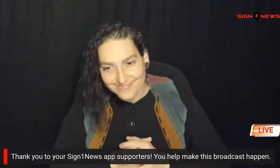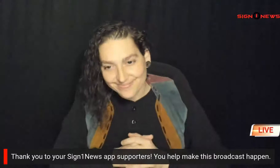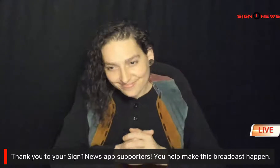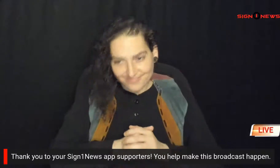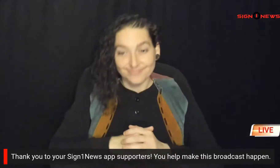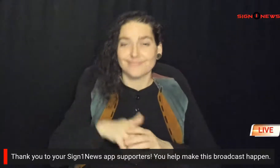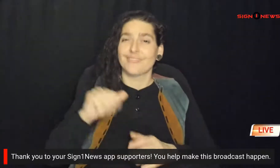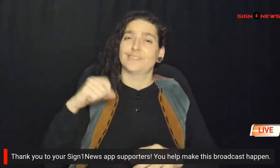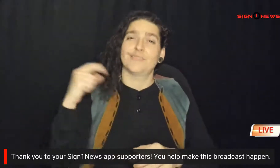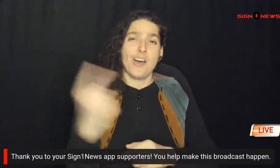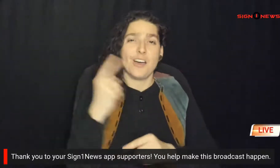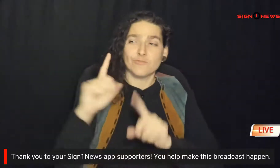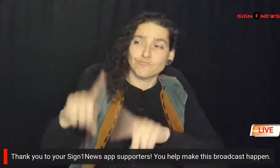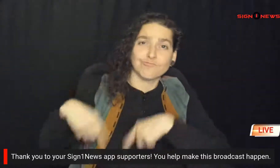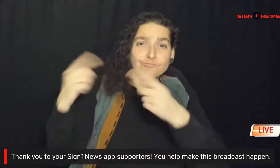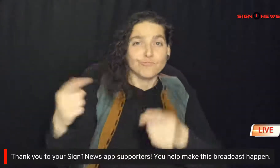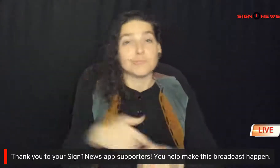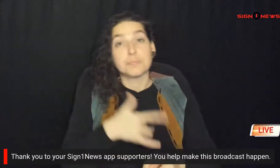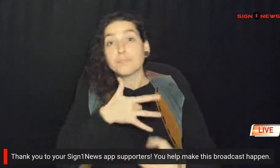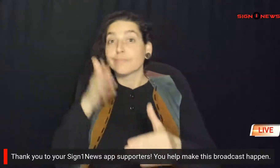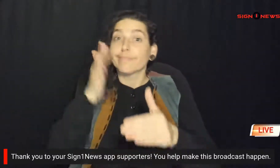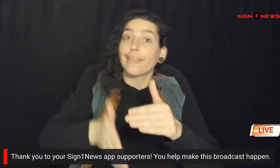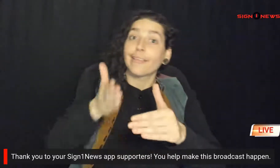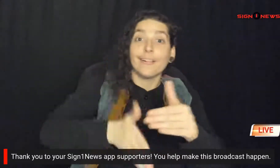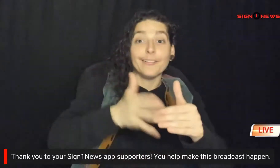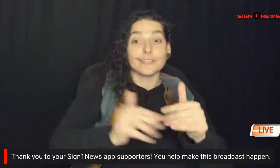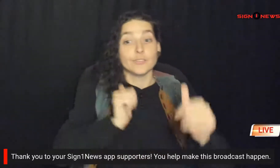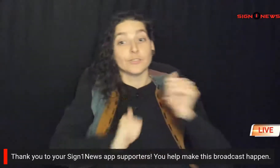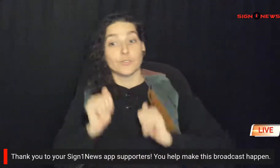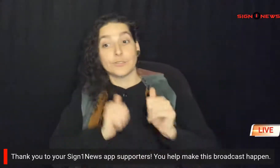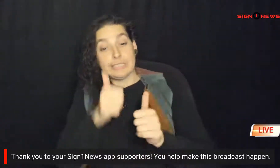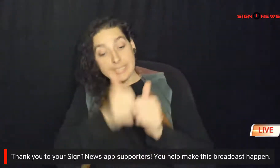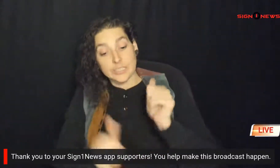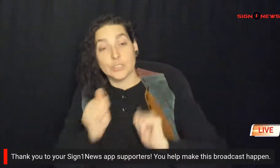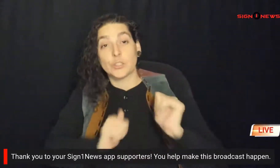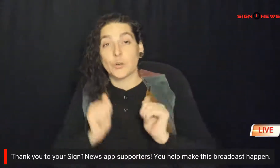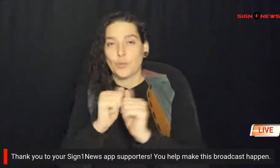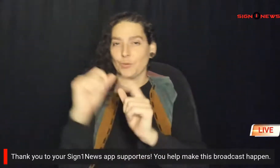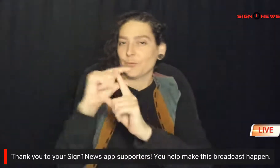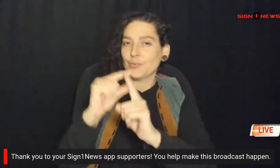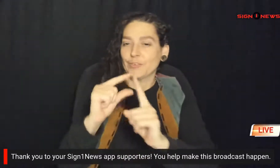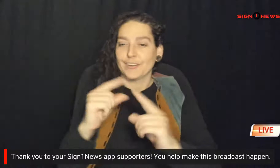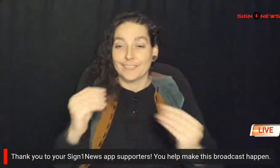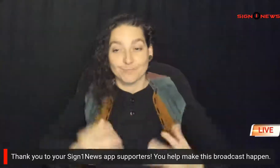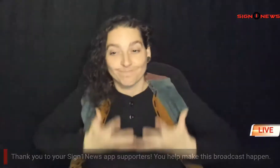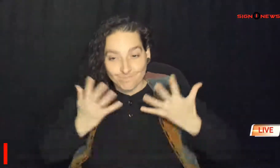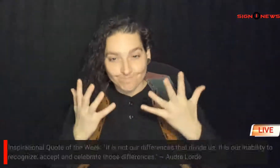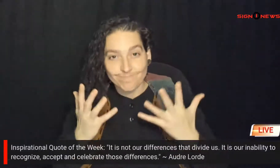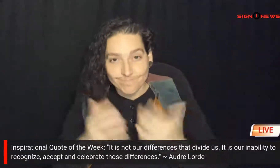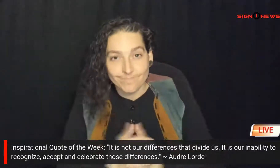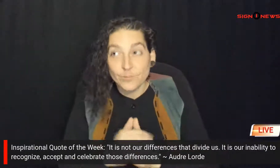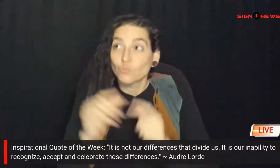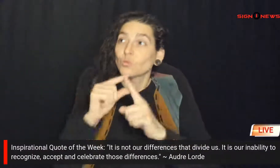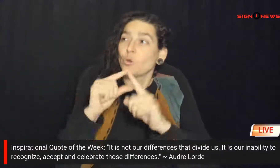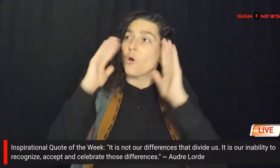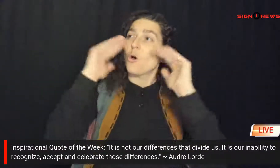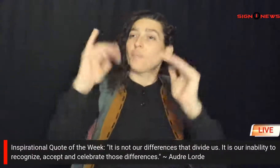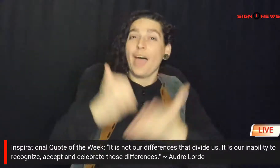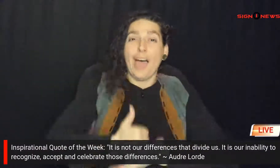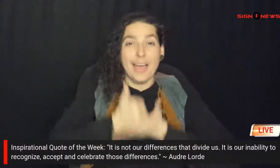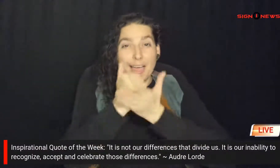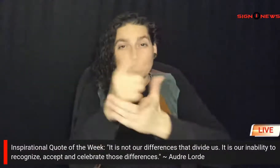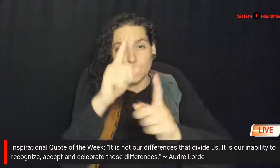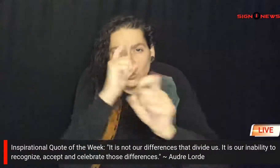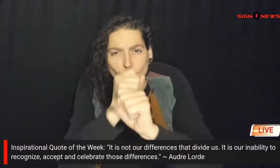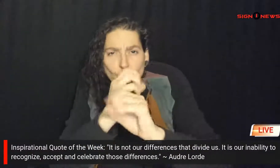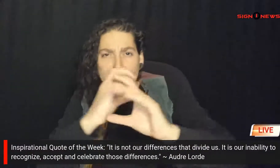this broadcast happen. Now, as always, we like to end each show with words of